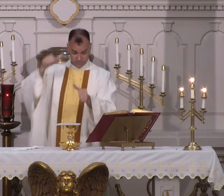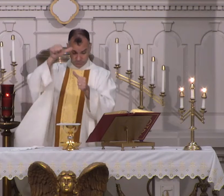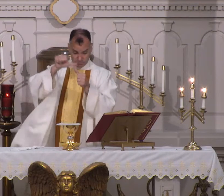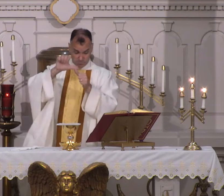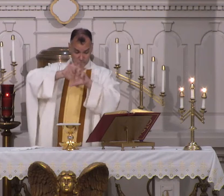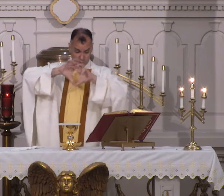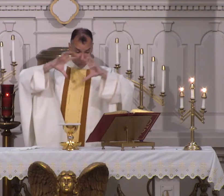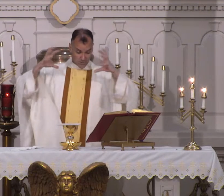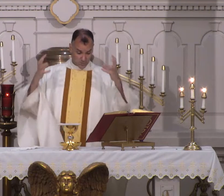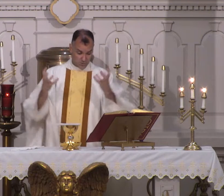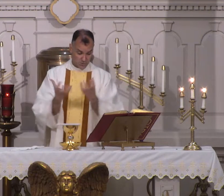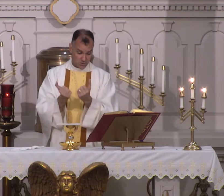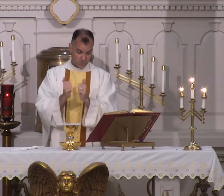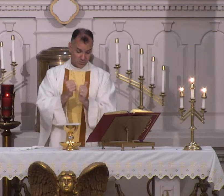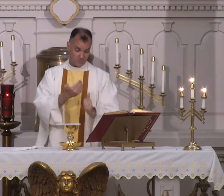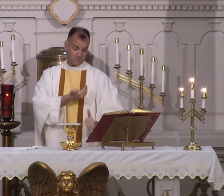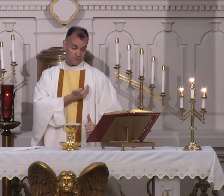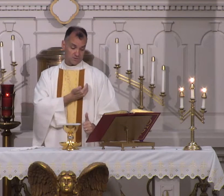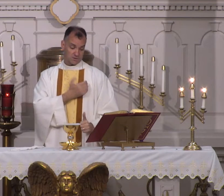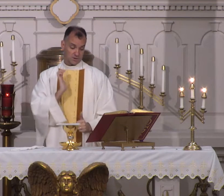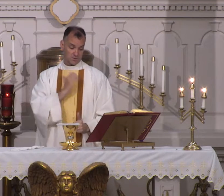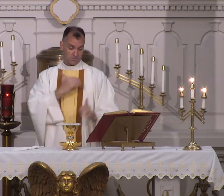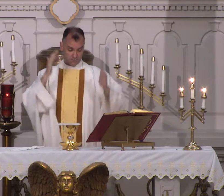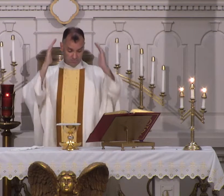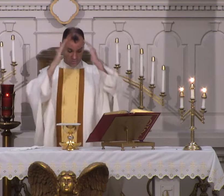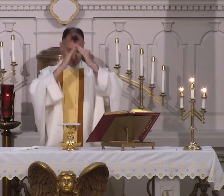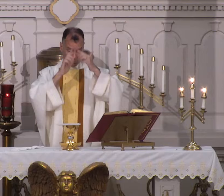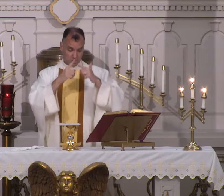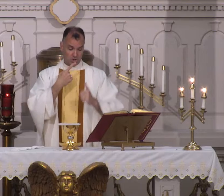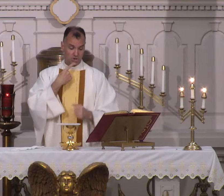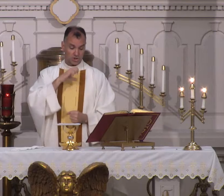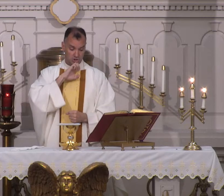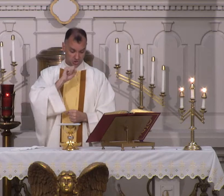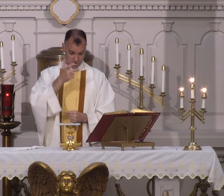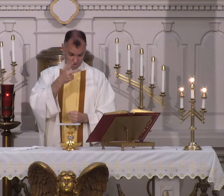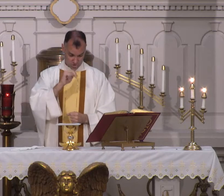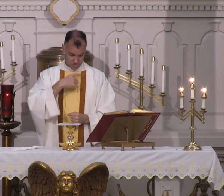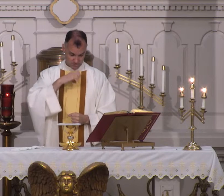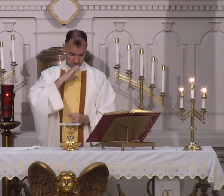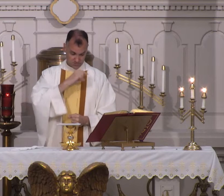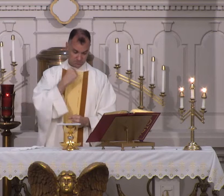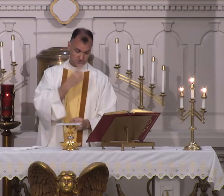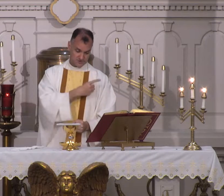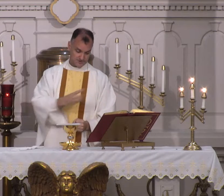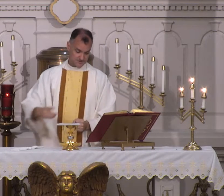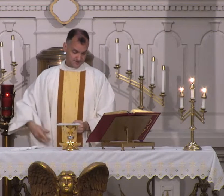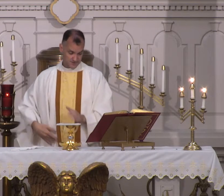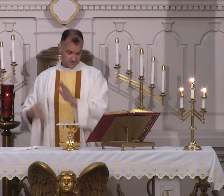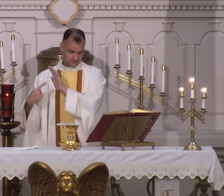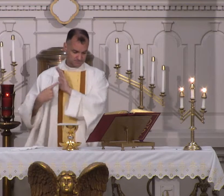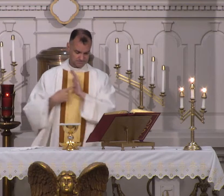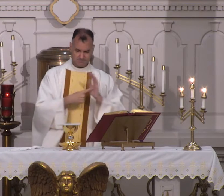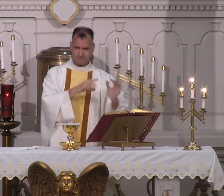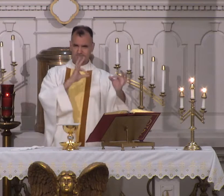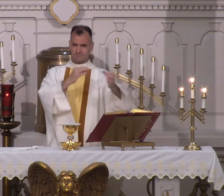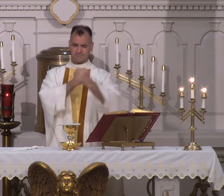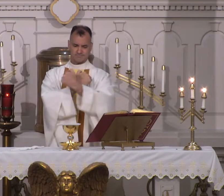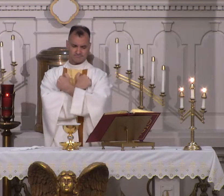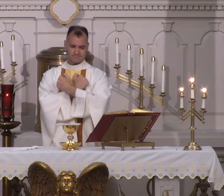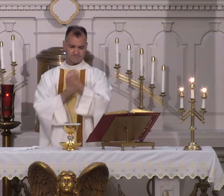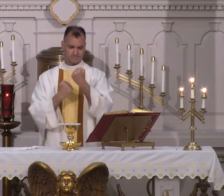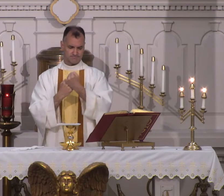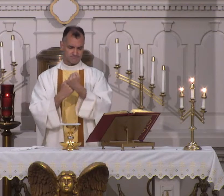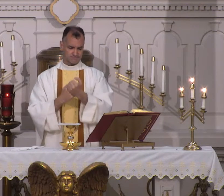Remember, Lord, your church spread throughout the world, and bring her to the fullness of charity, together with Francis our Pope, Cardinal Sean our